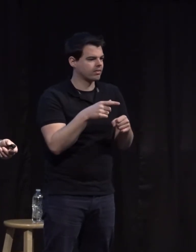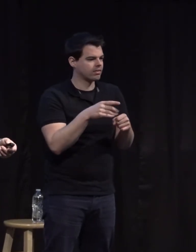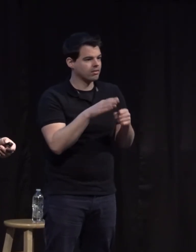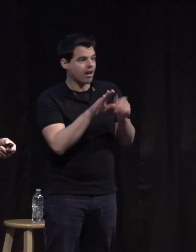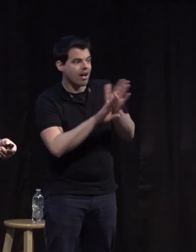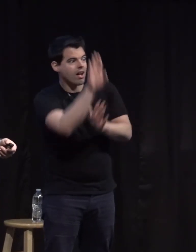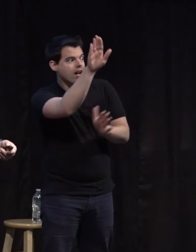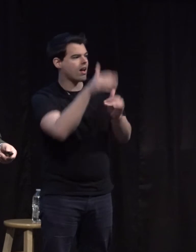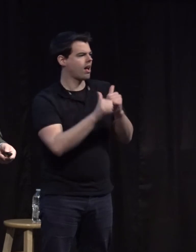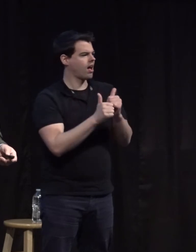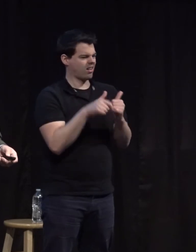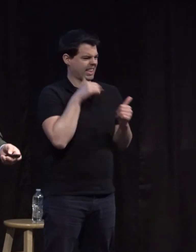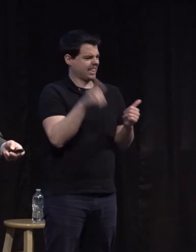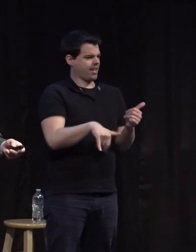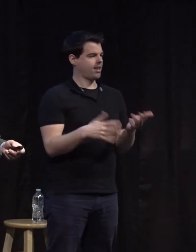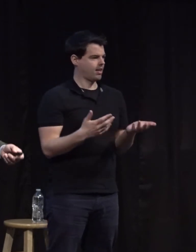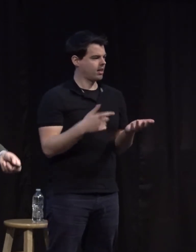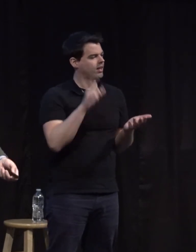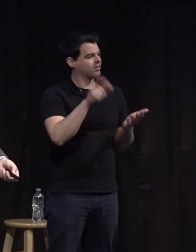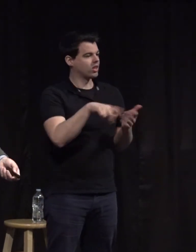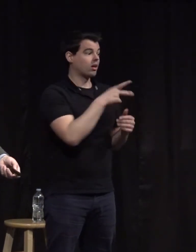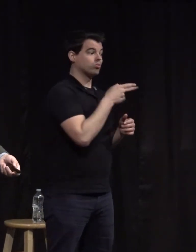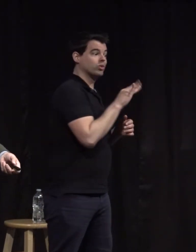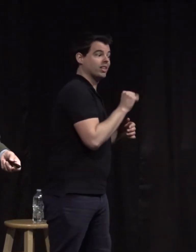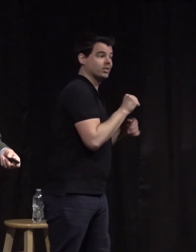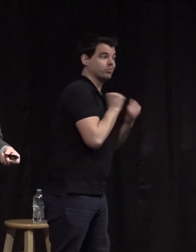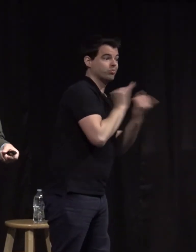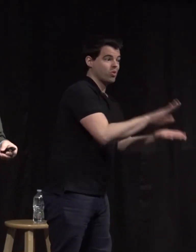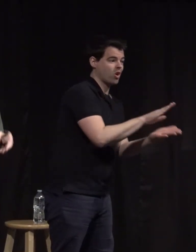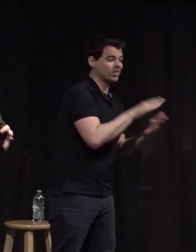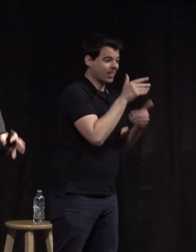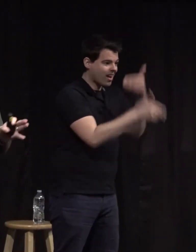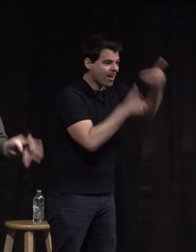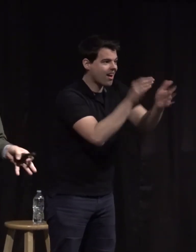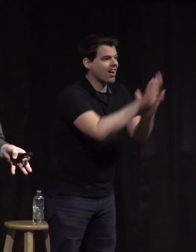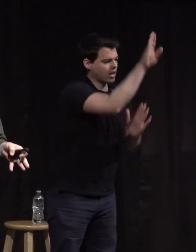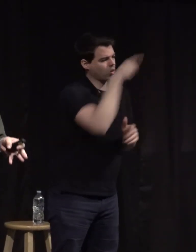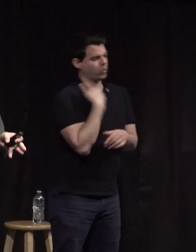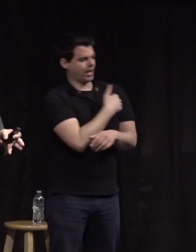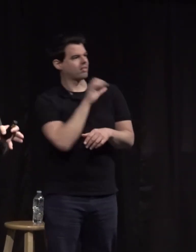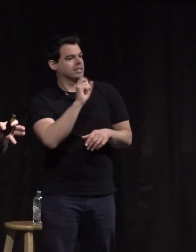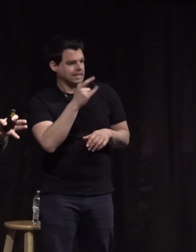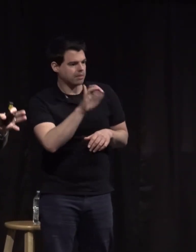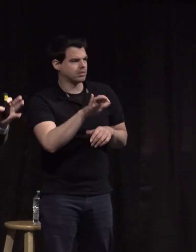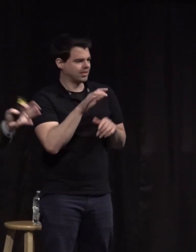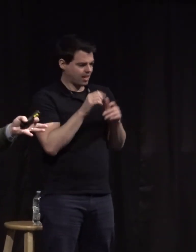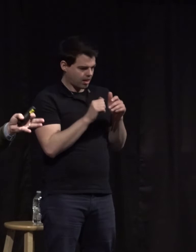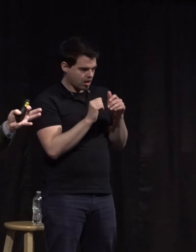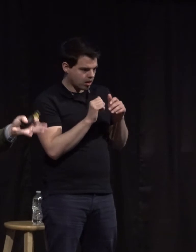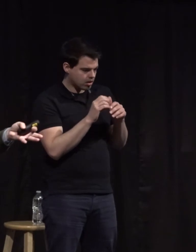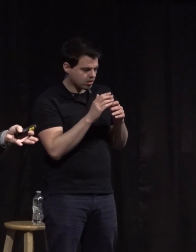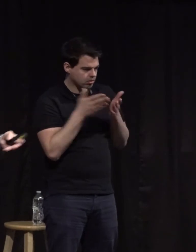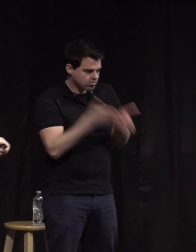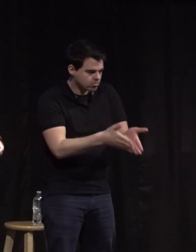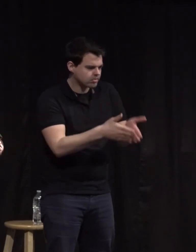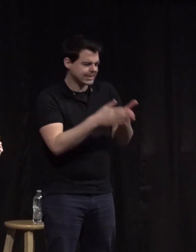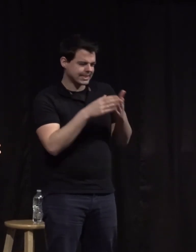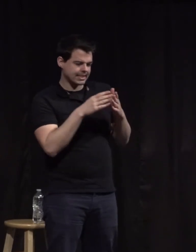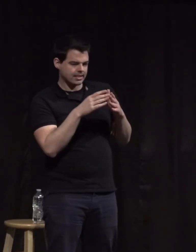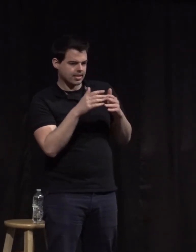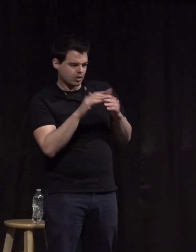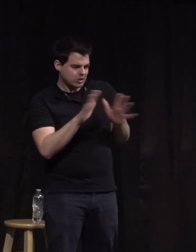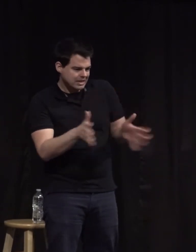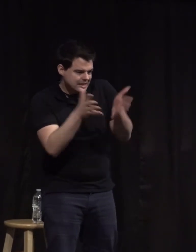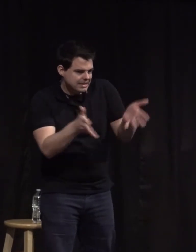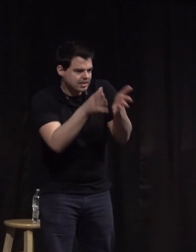Prius or a Tesla septic system. And this is not a new recognition. So this